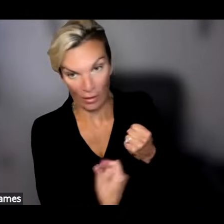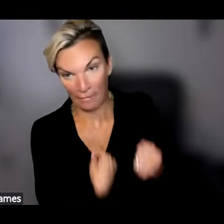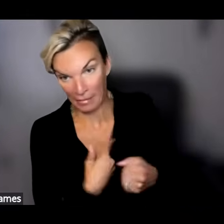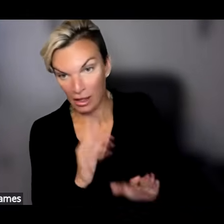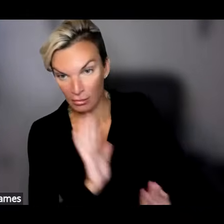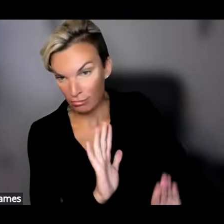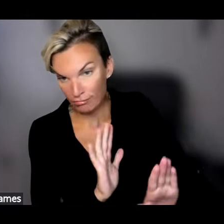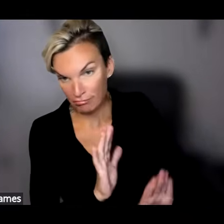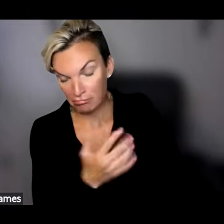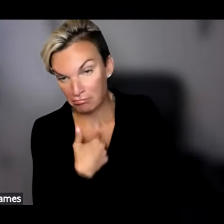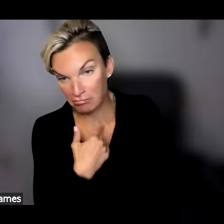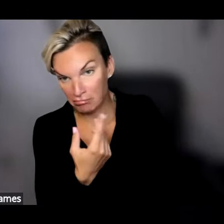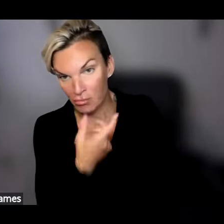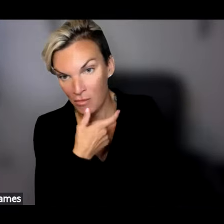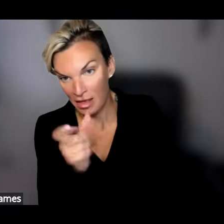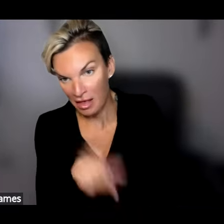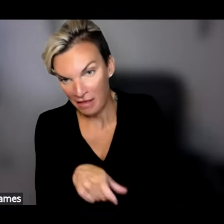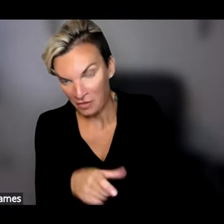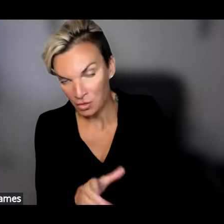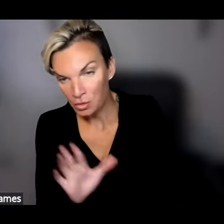But I'm not being, I don't believe,